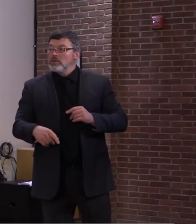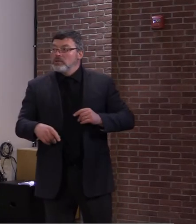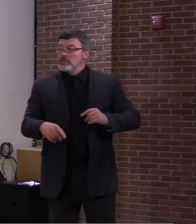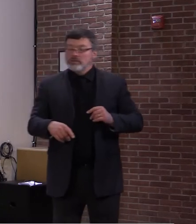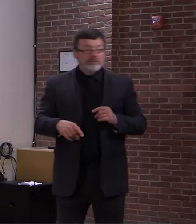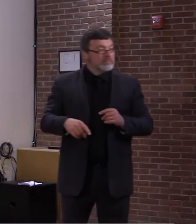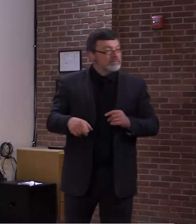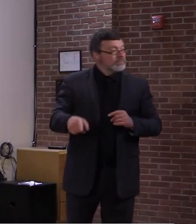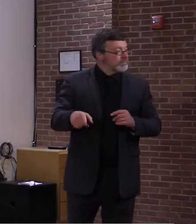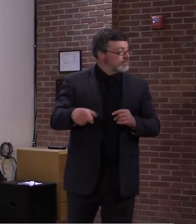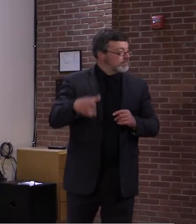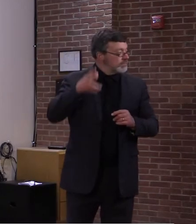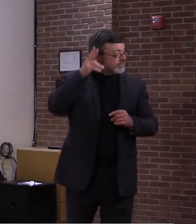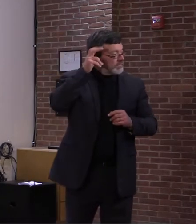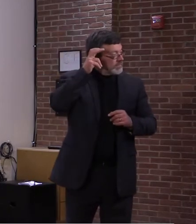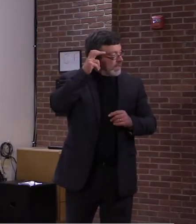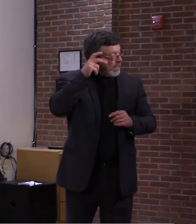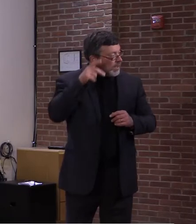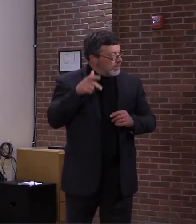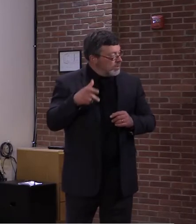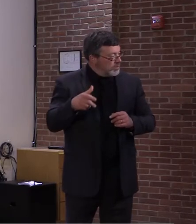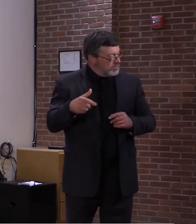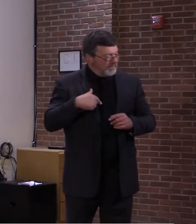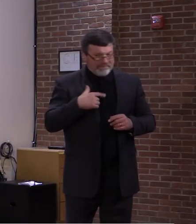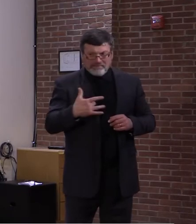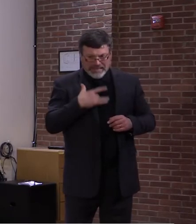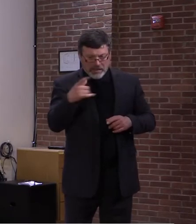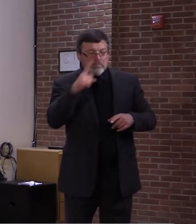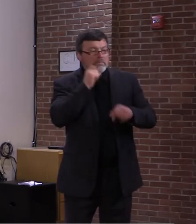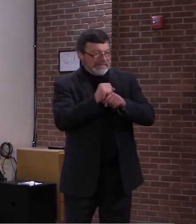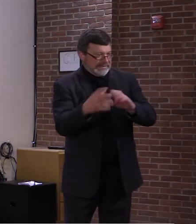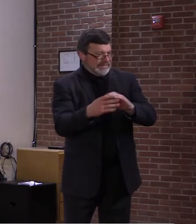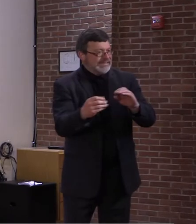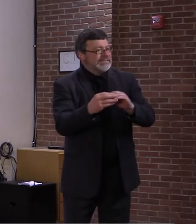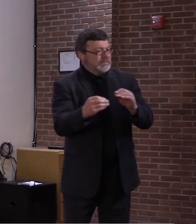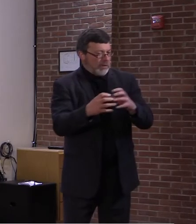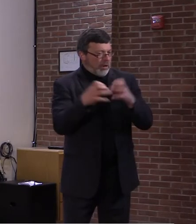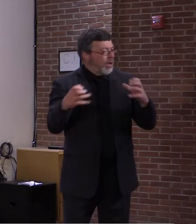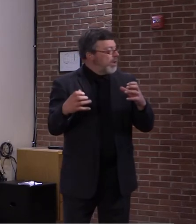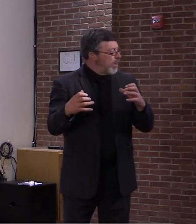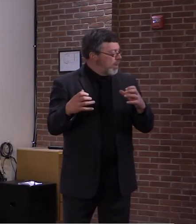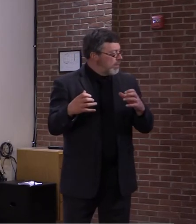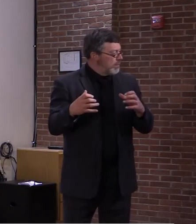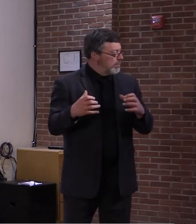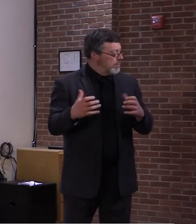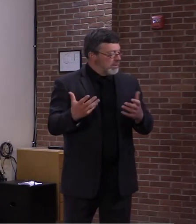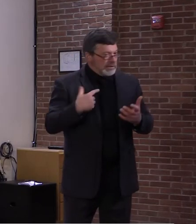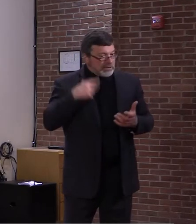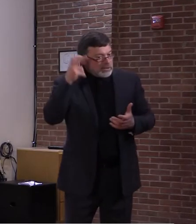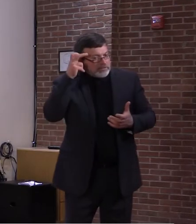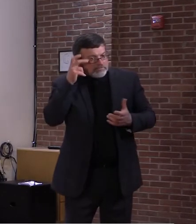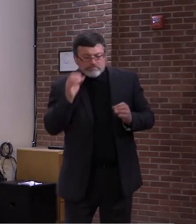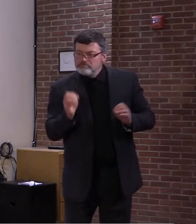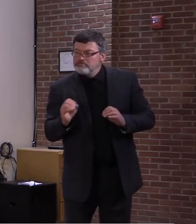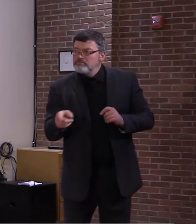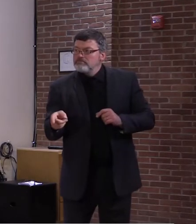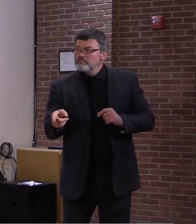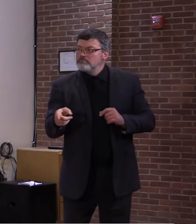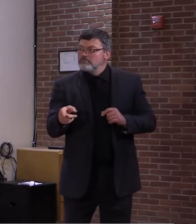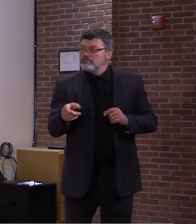you've covered a lot of it. Do people hear me okay? We can. I can't tell. Okay. Oh, a little louder, so,